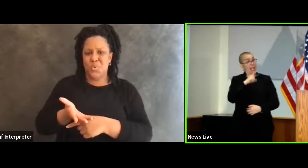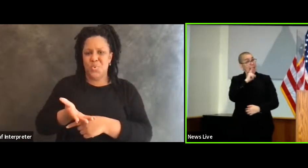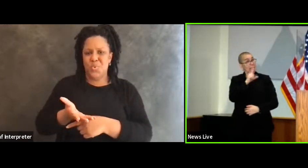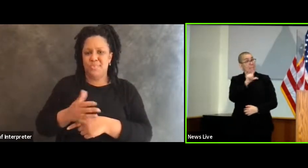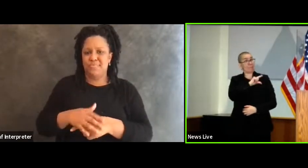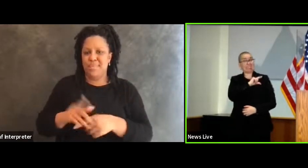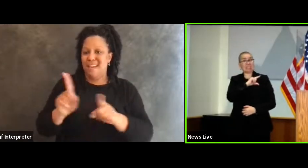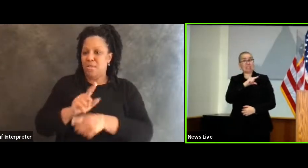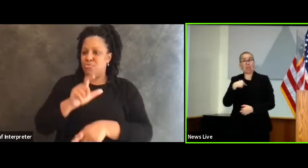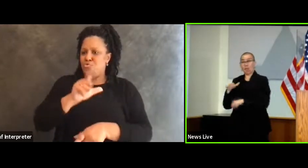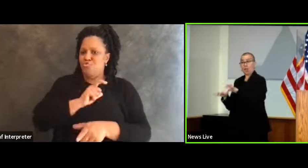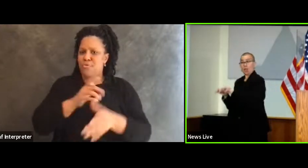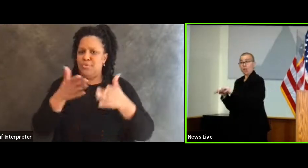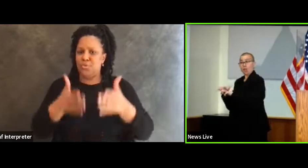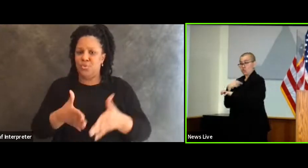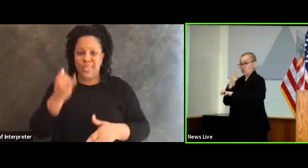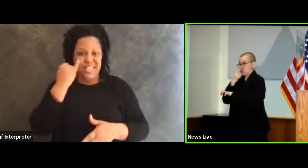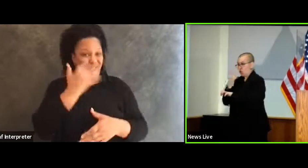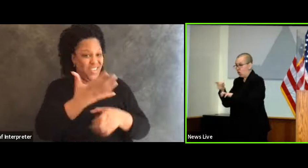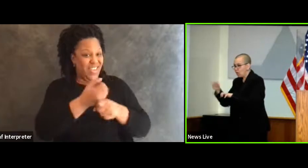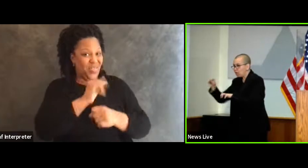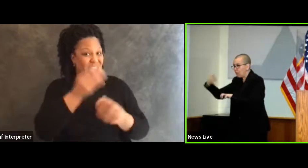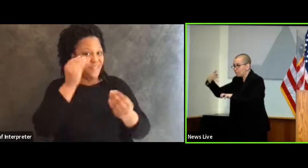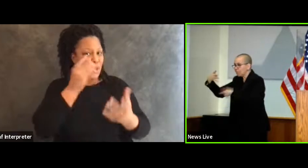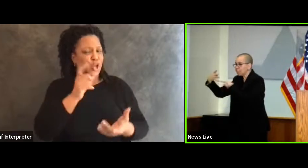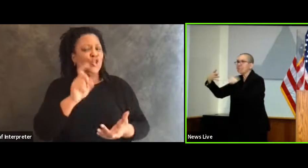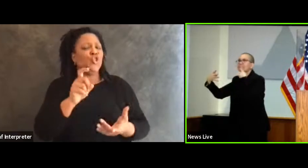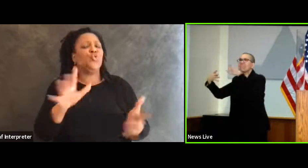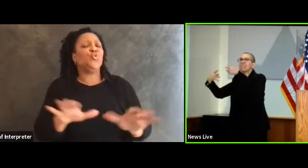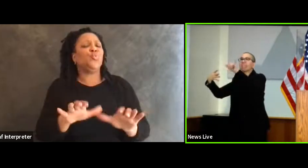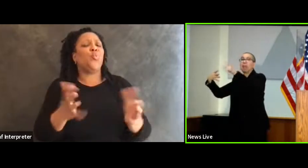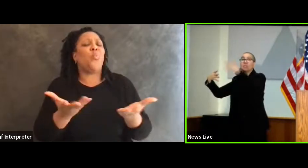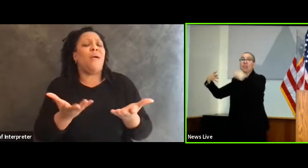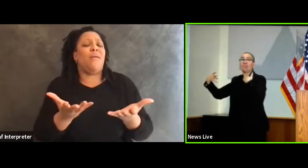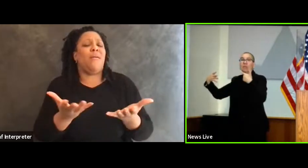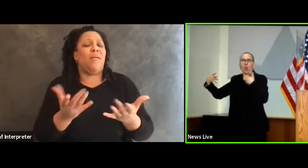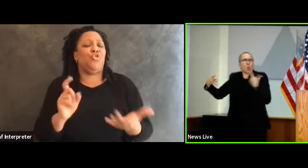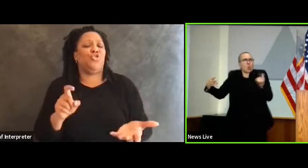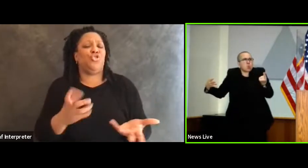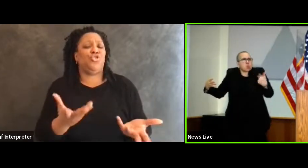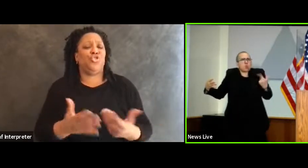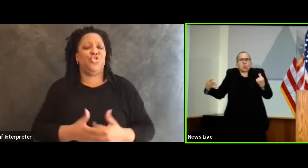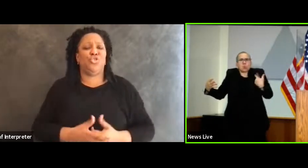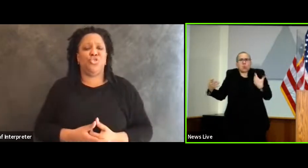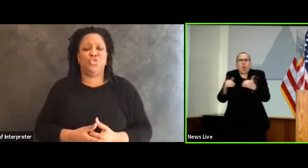do other than begin to effect an arrest?